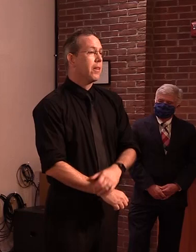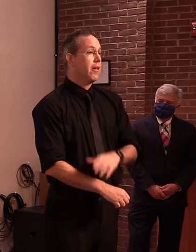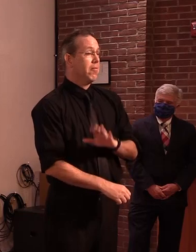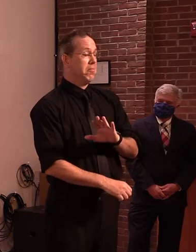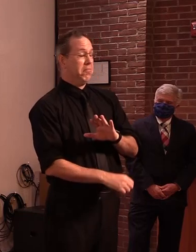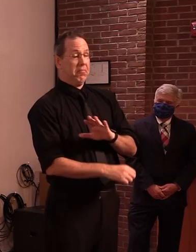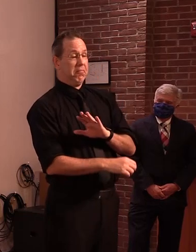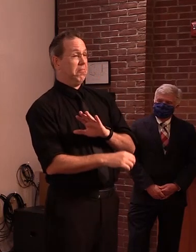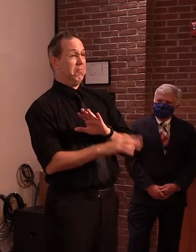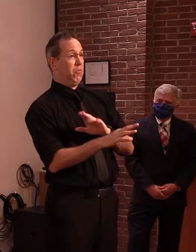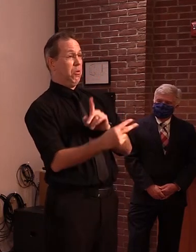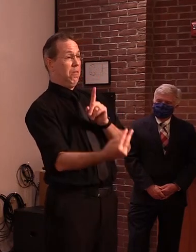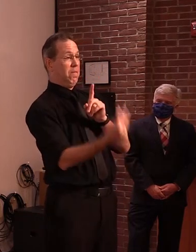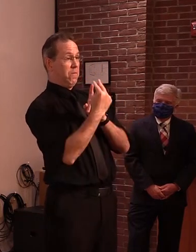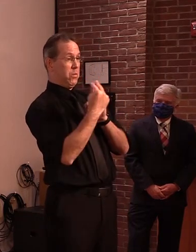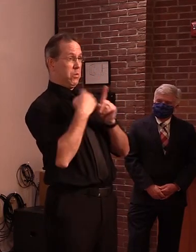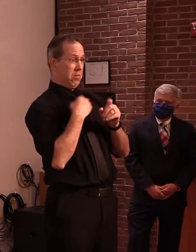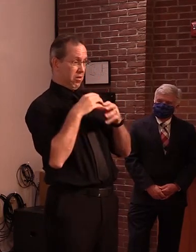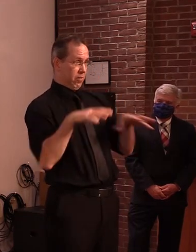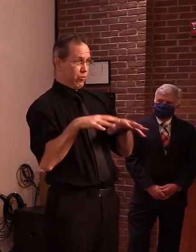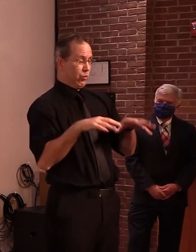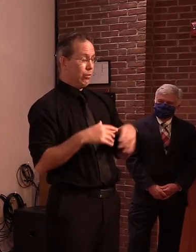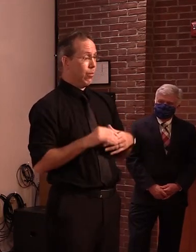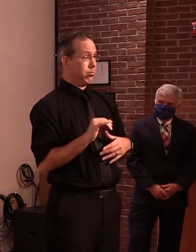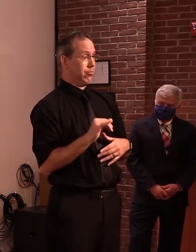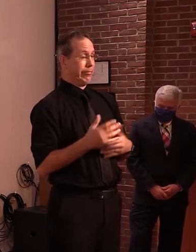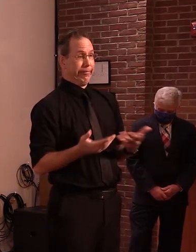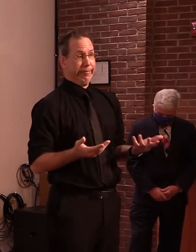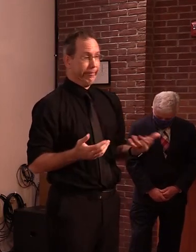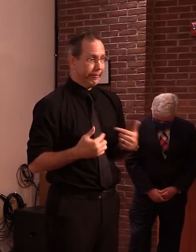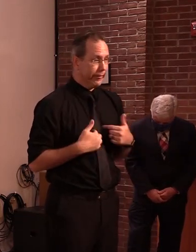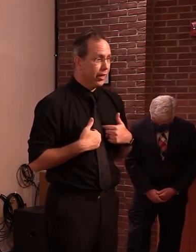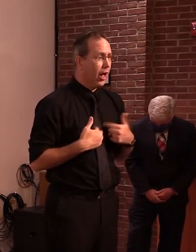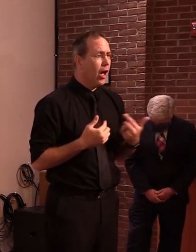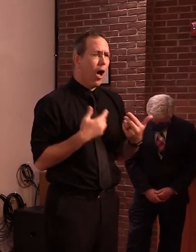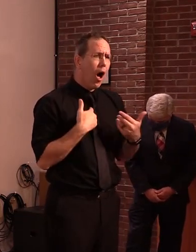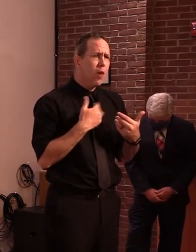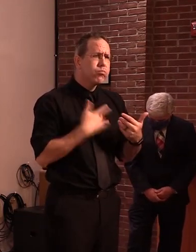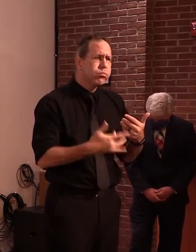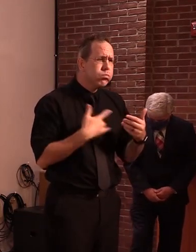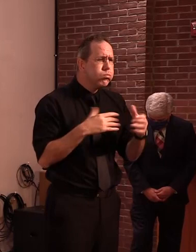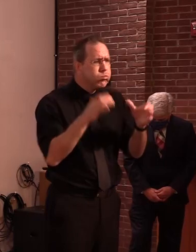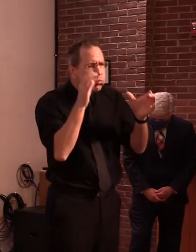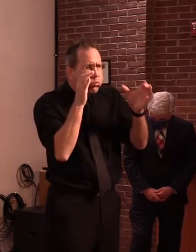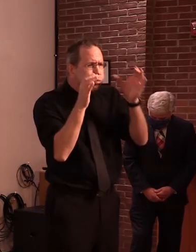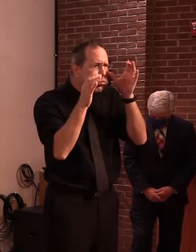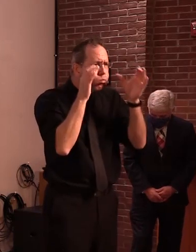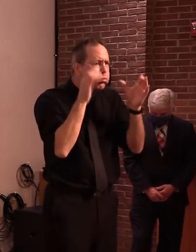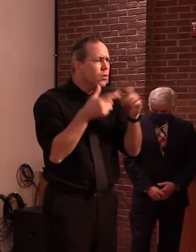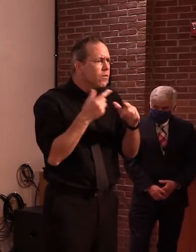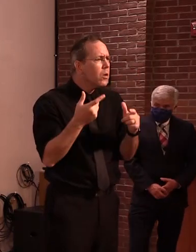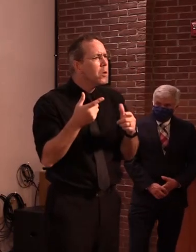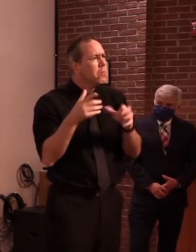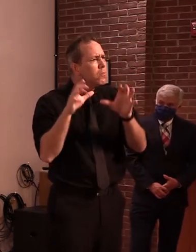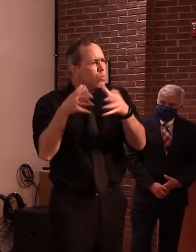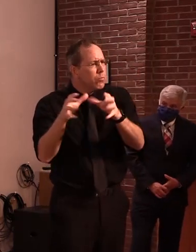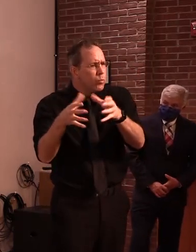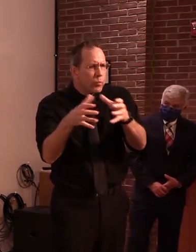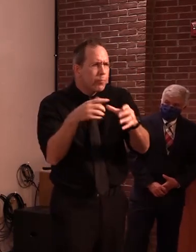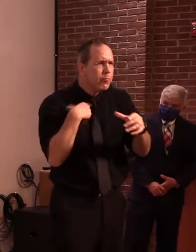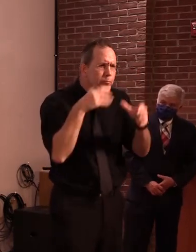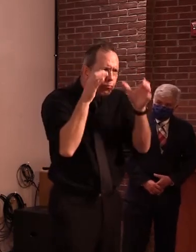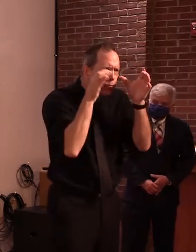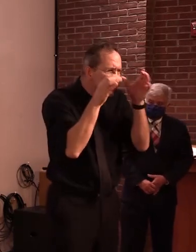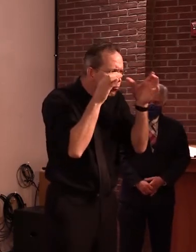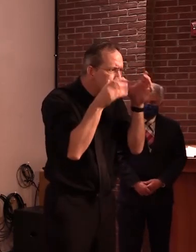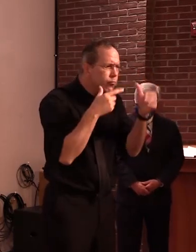I rely on a lot of advice from a lot of different entities. But when it comes down to the very end, when it